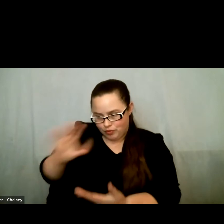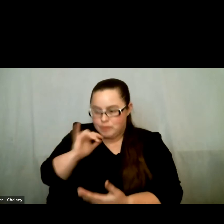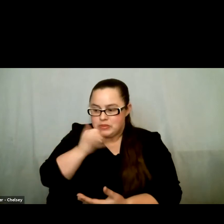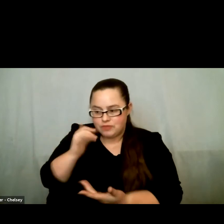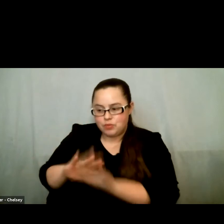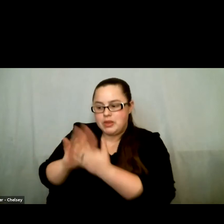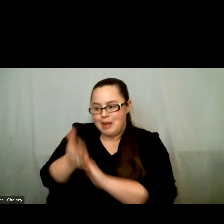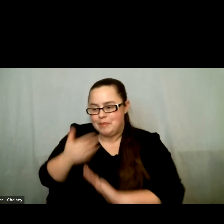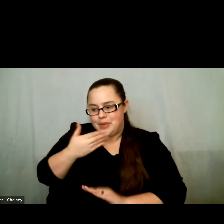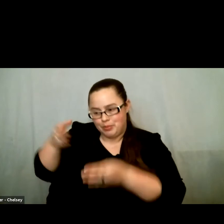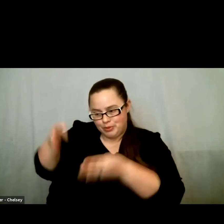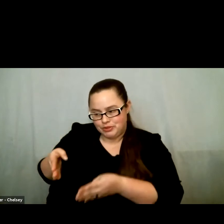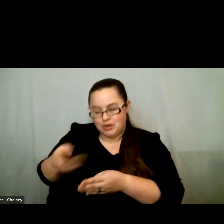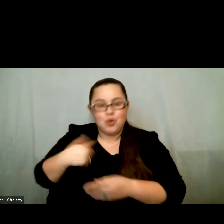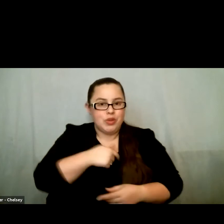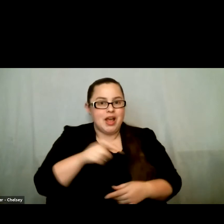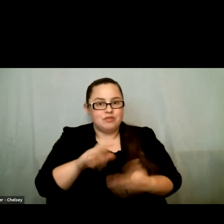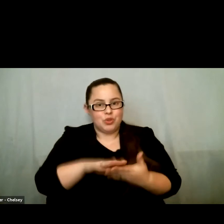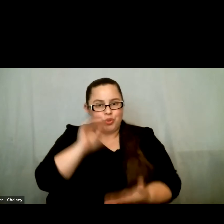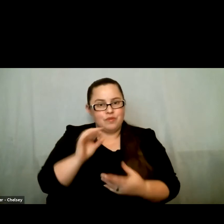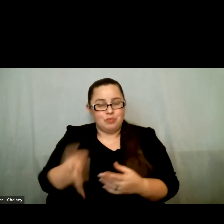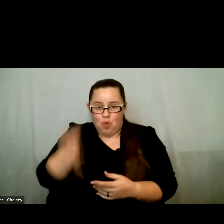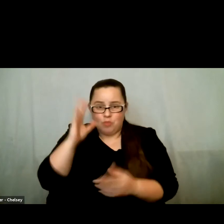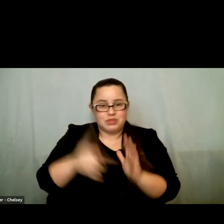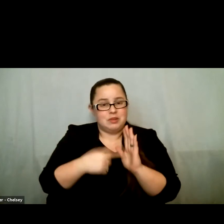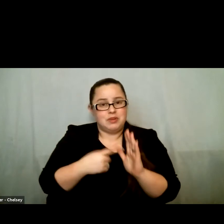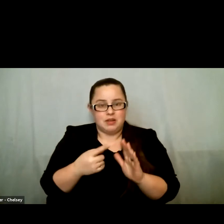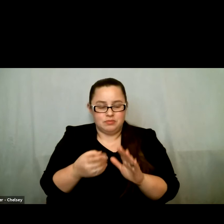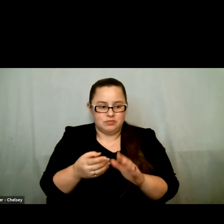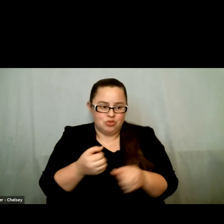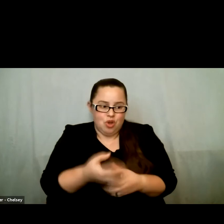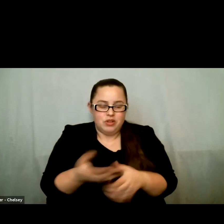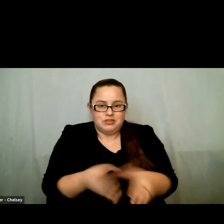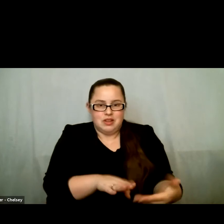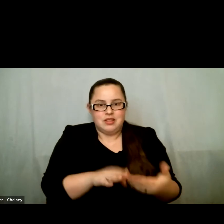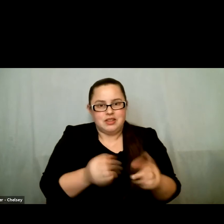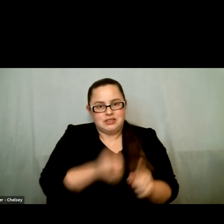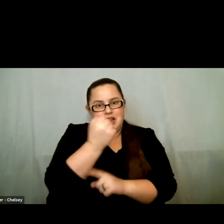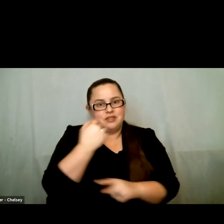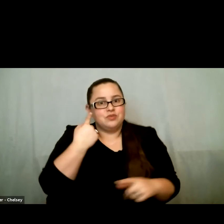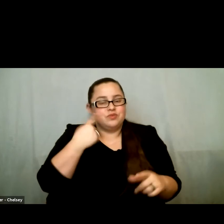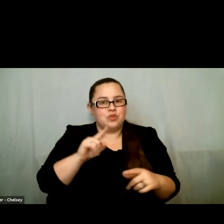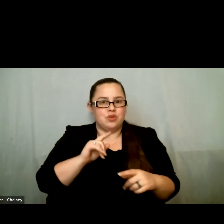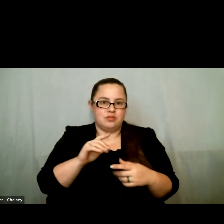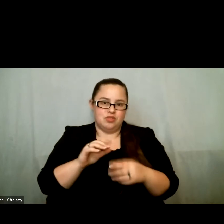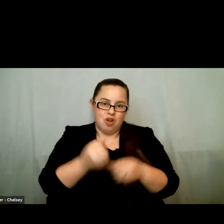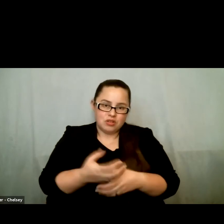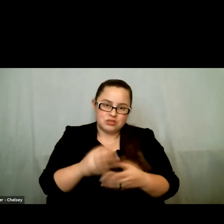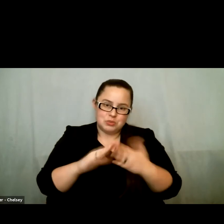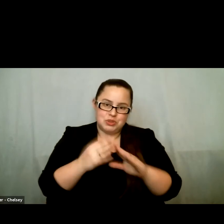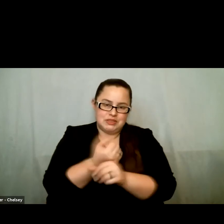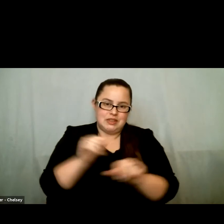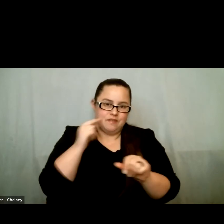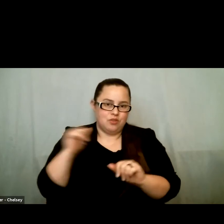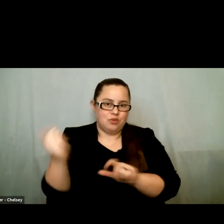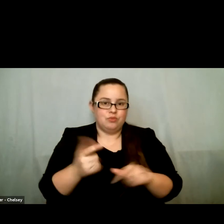must learn from the horrible and sometimes deadly attacks against Asians to make our community safe for everyone. Like many Southeast